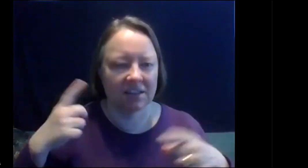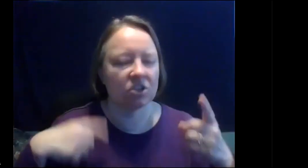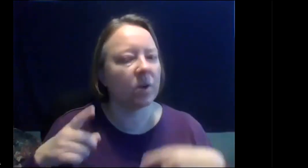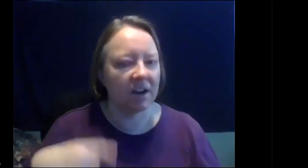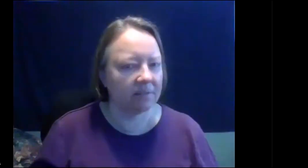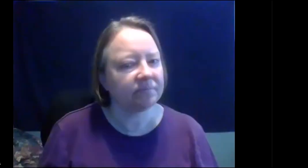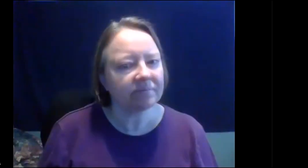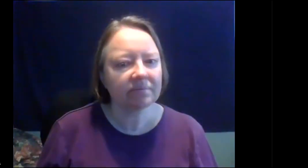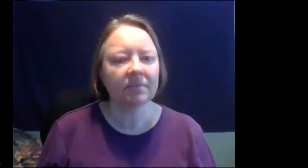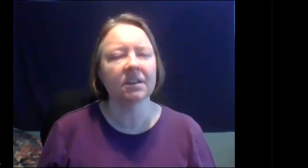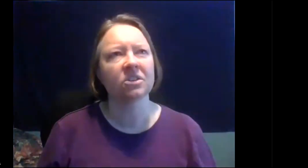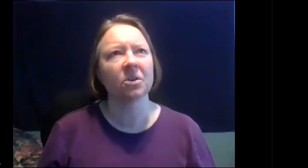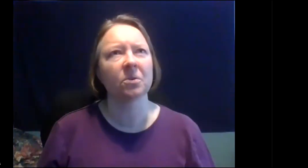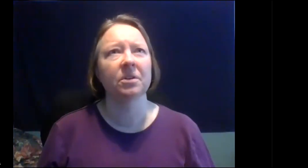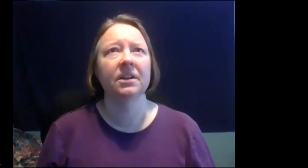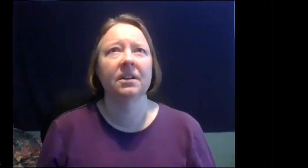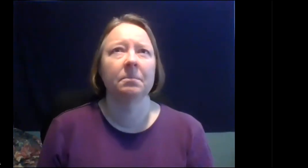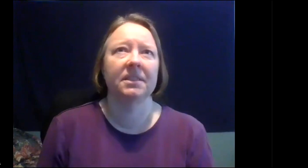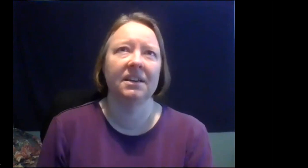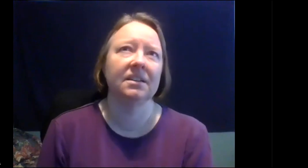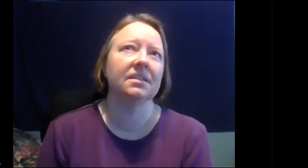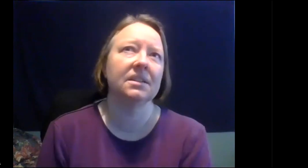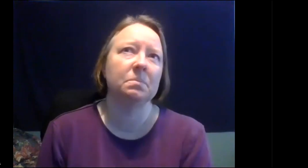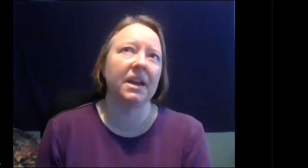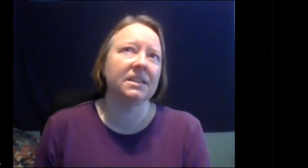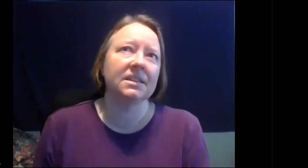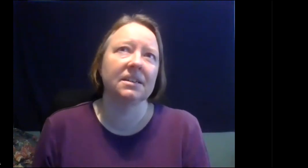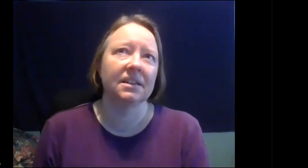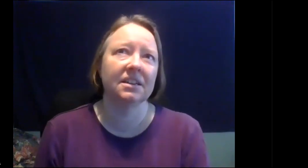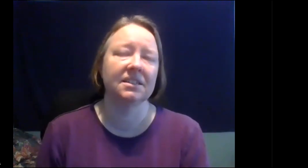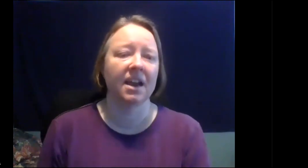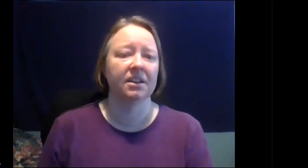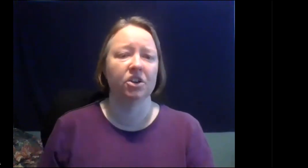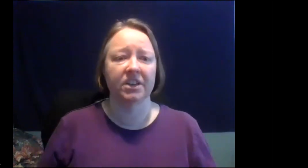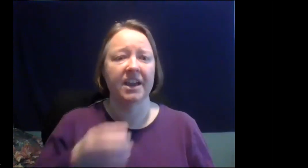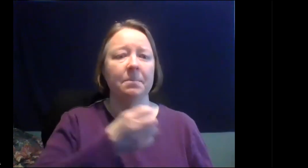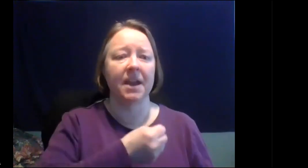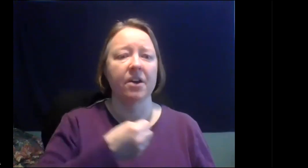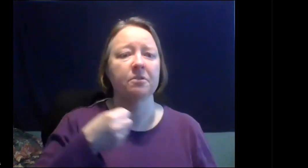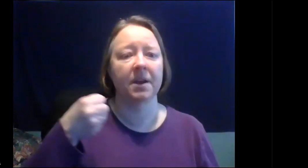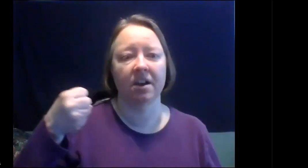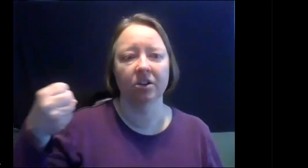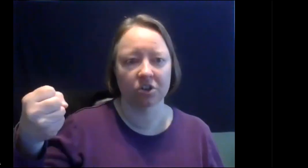it's a training. So, but the debate is, you're taking me out of my